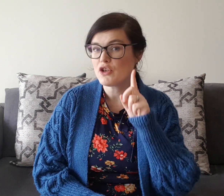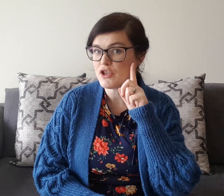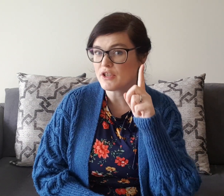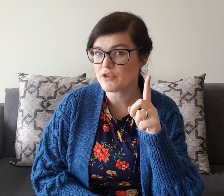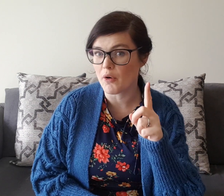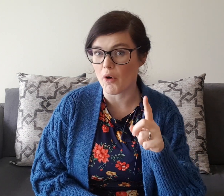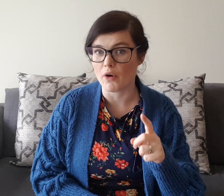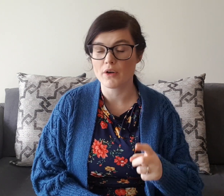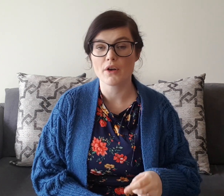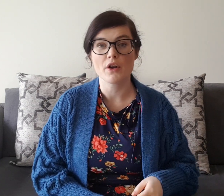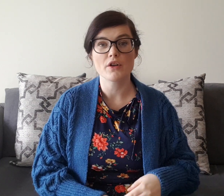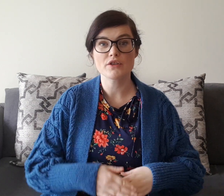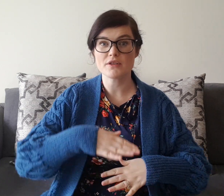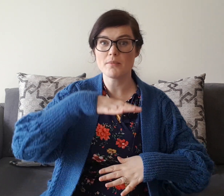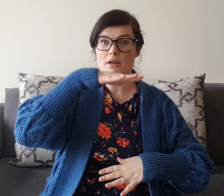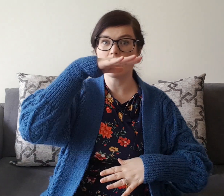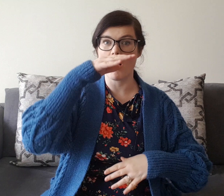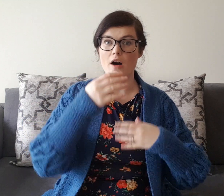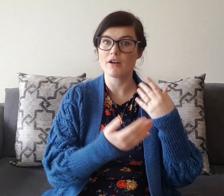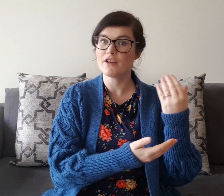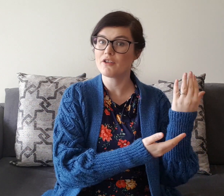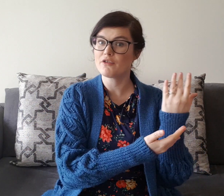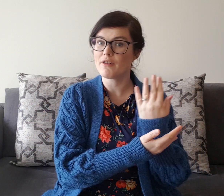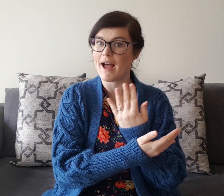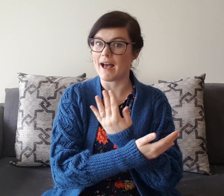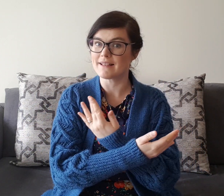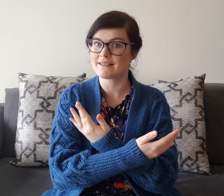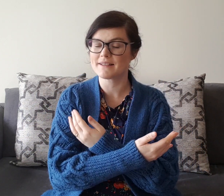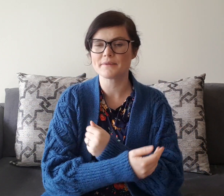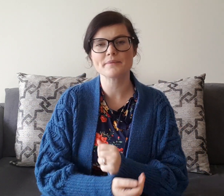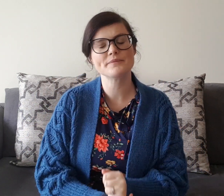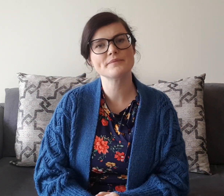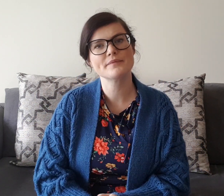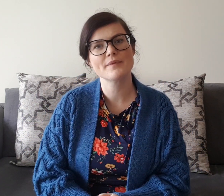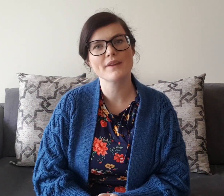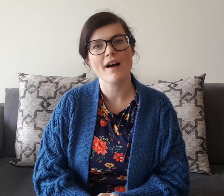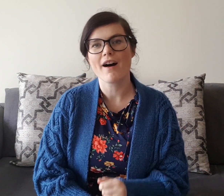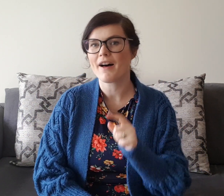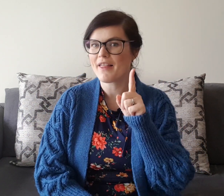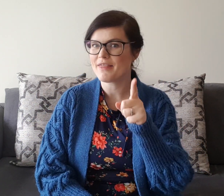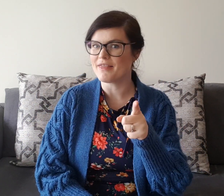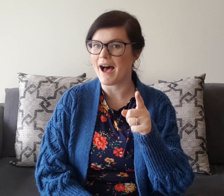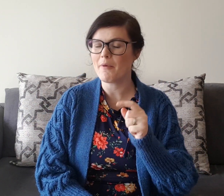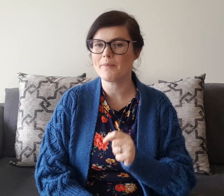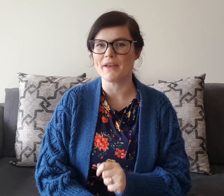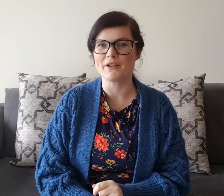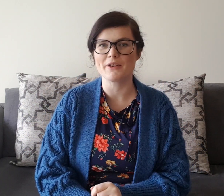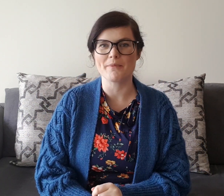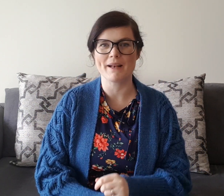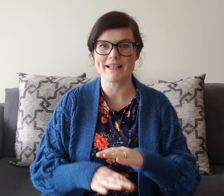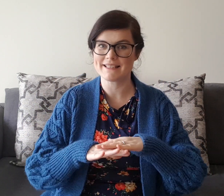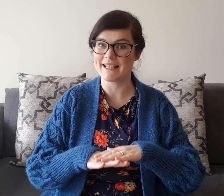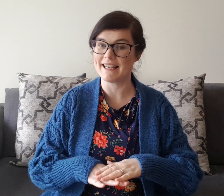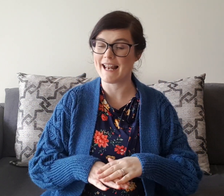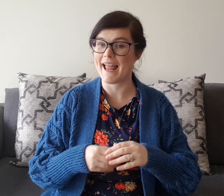She saw some long grass. That would be a good place to lay